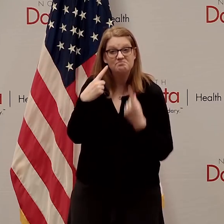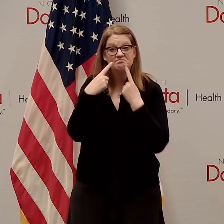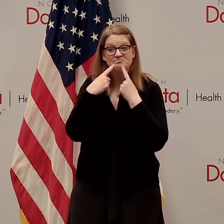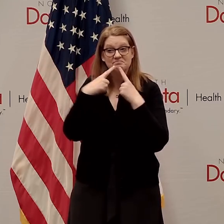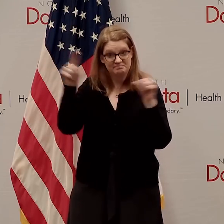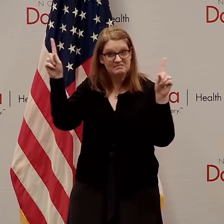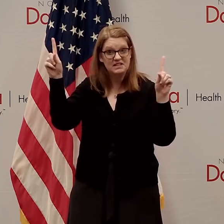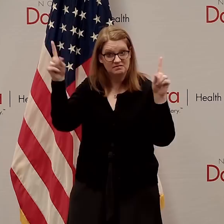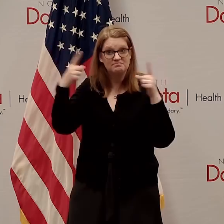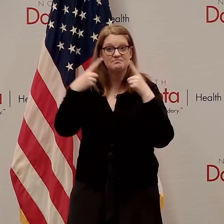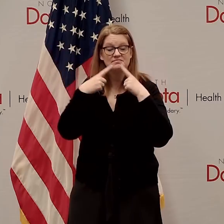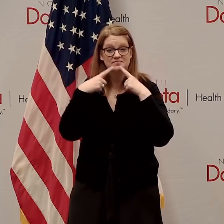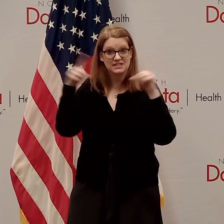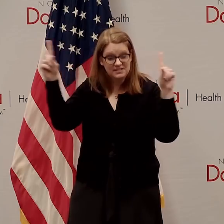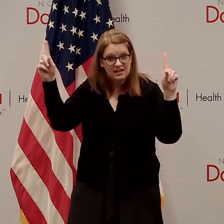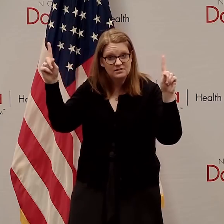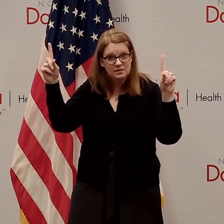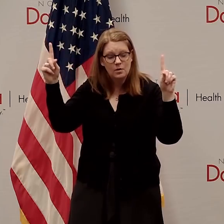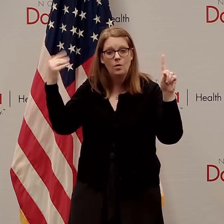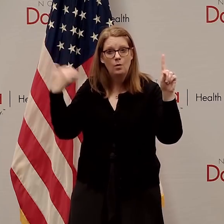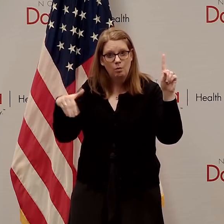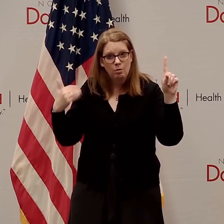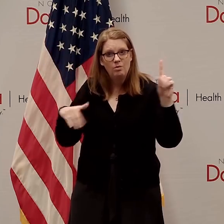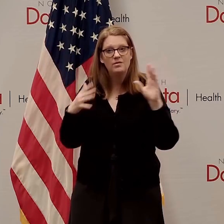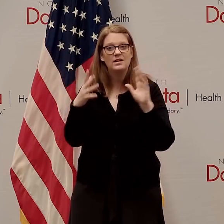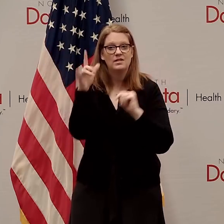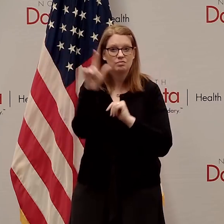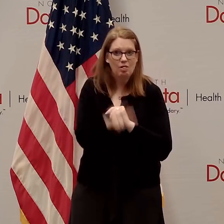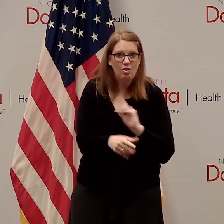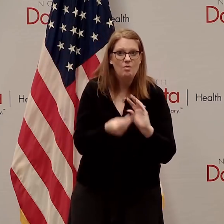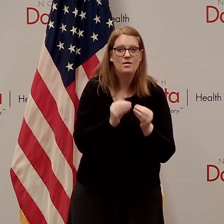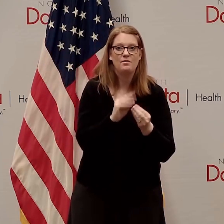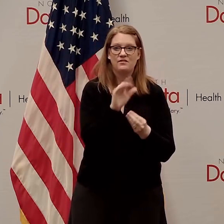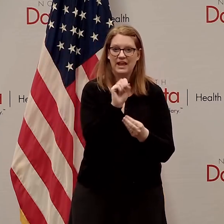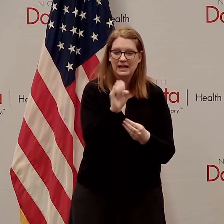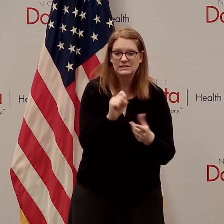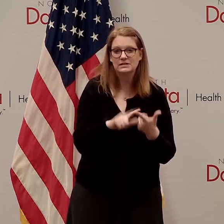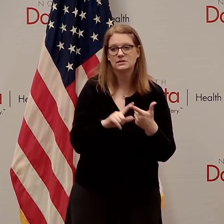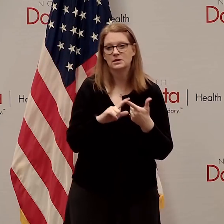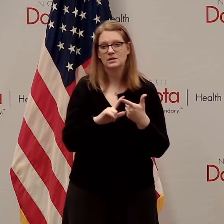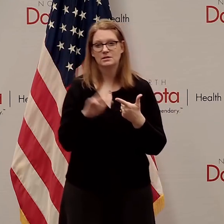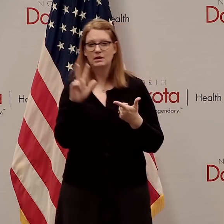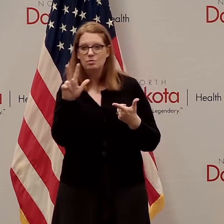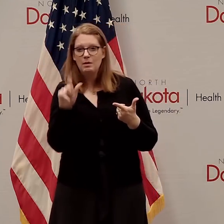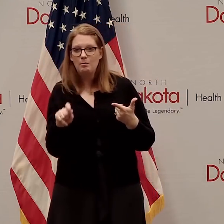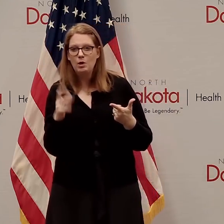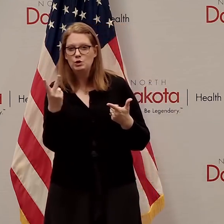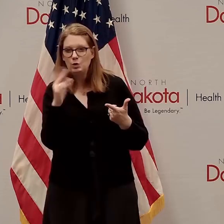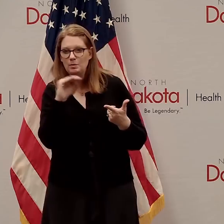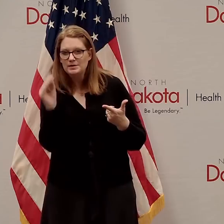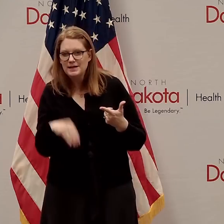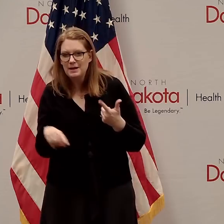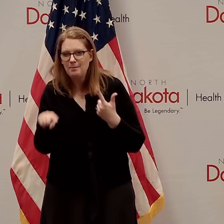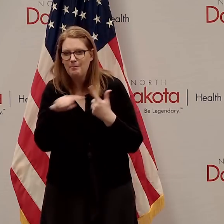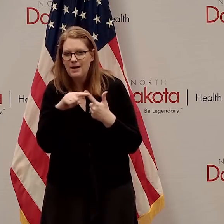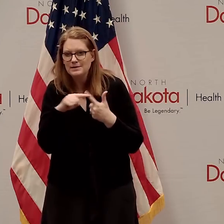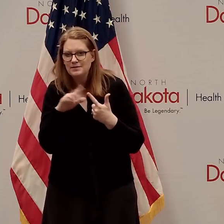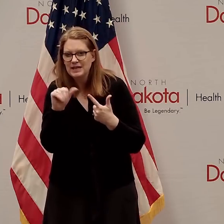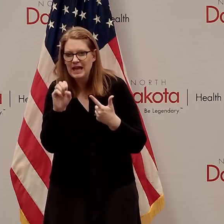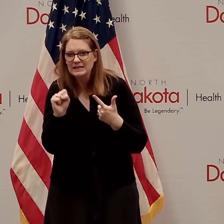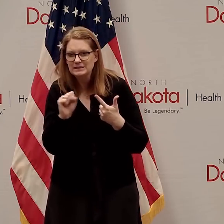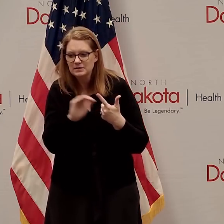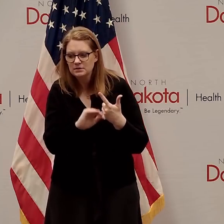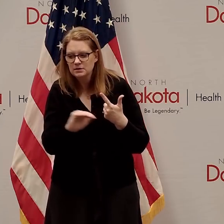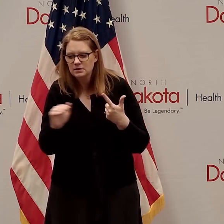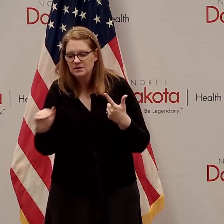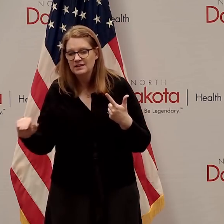the low number of absolute cases, the low percentage, the 3.2% positive cases is the